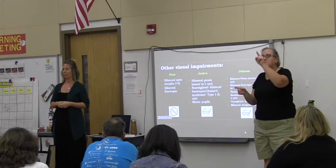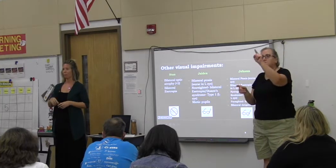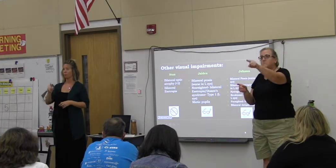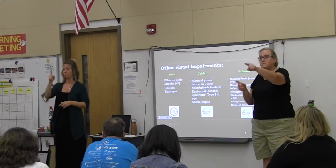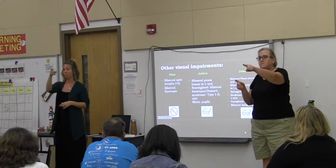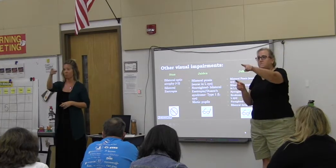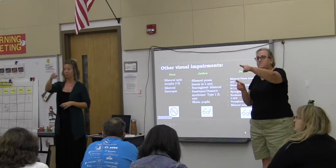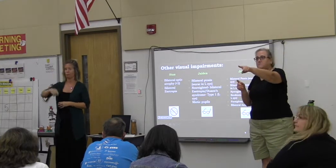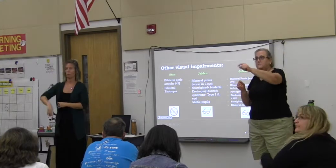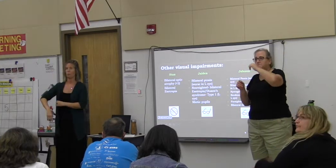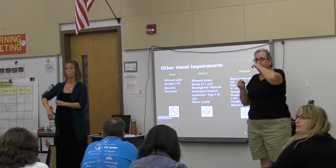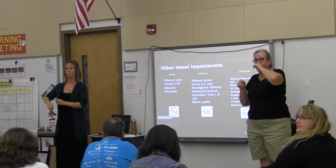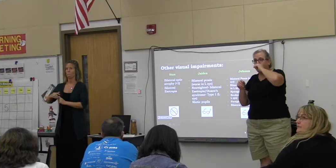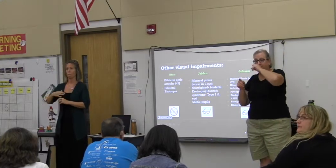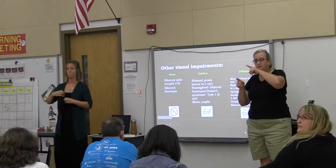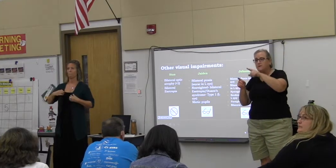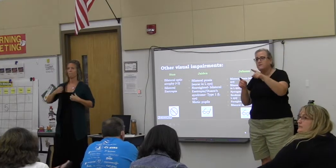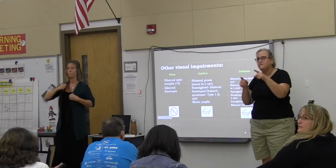Okay?